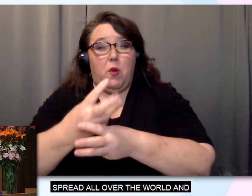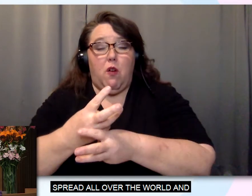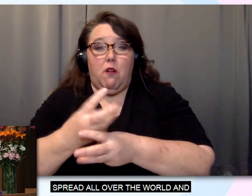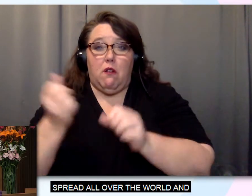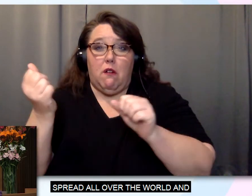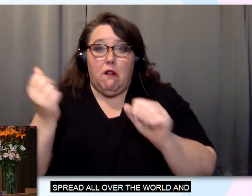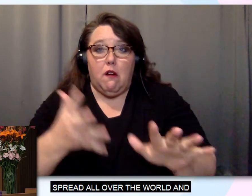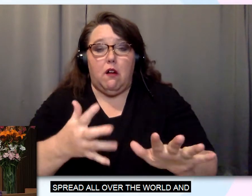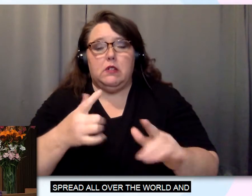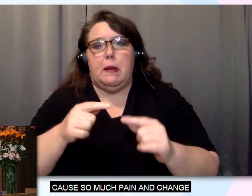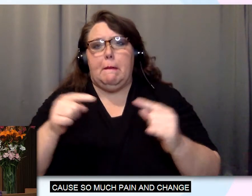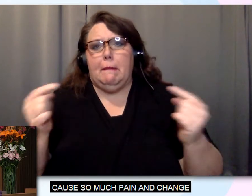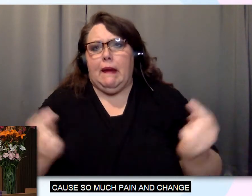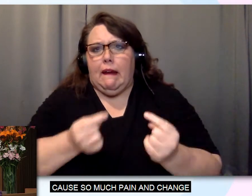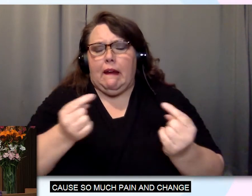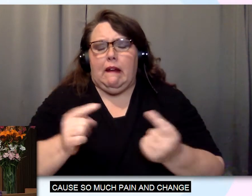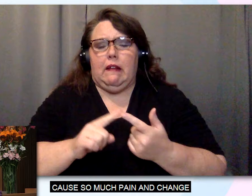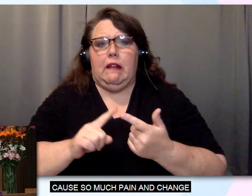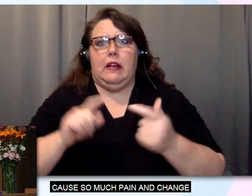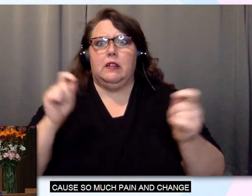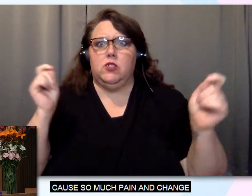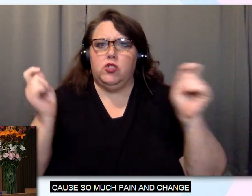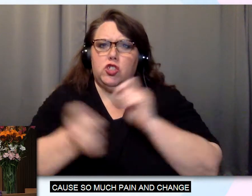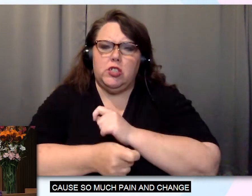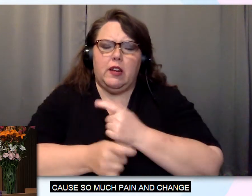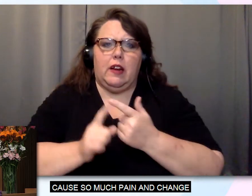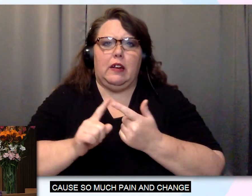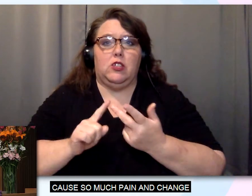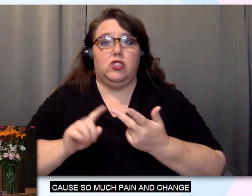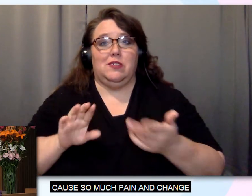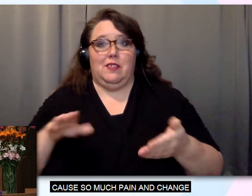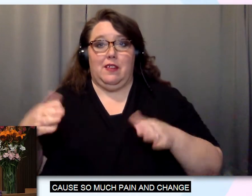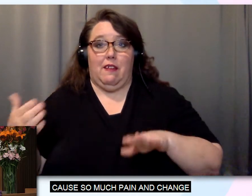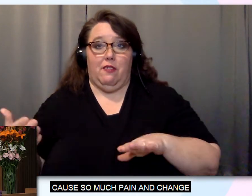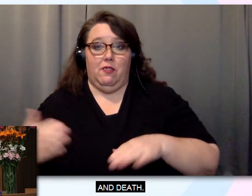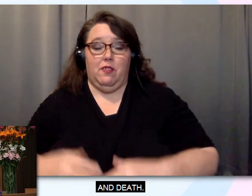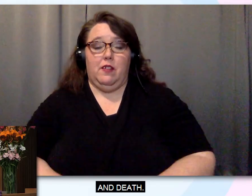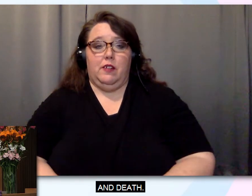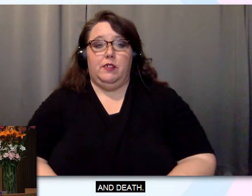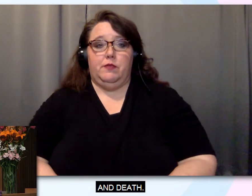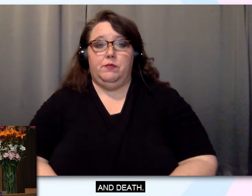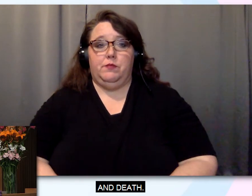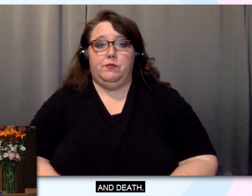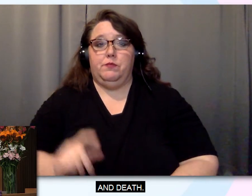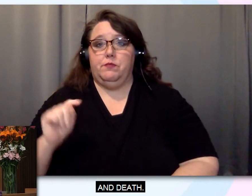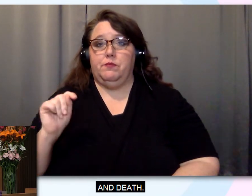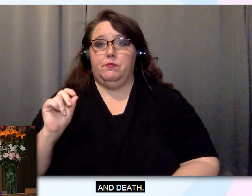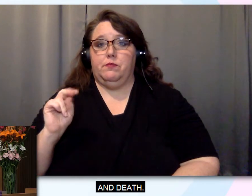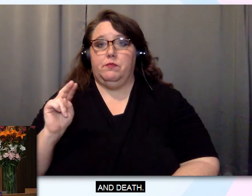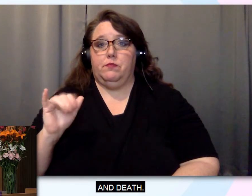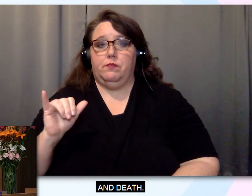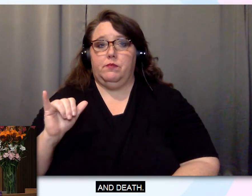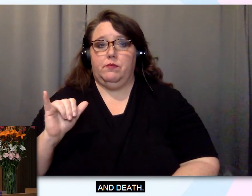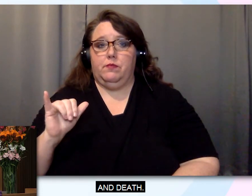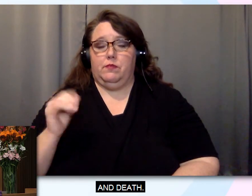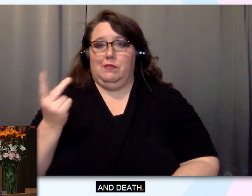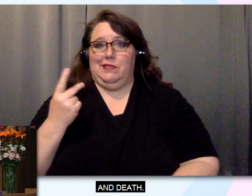world and cause so much pain and change and death.